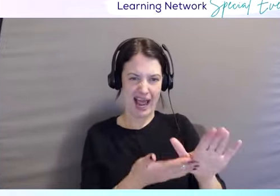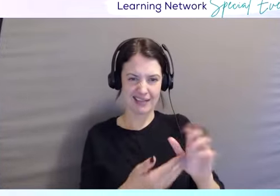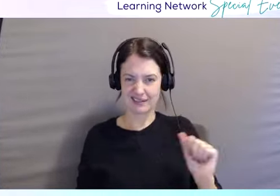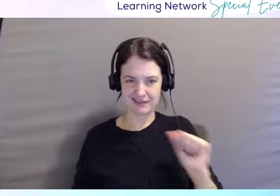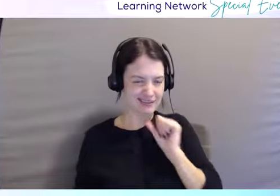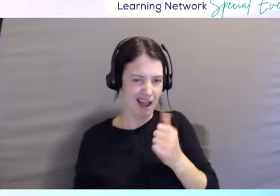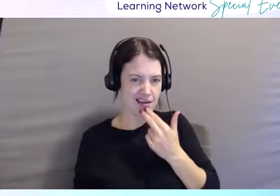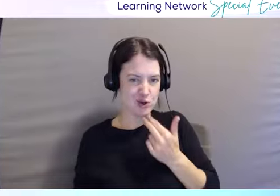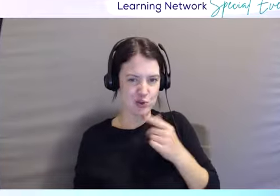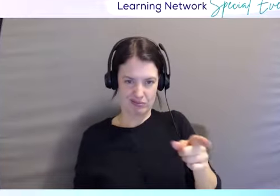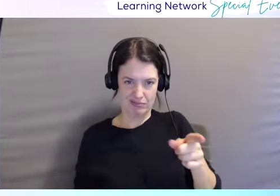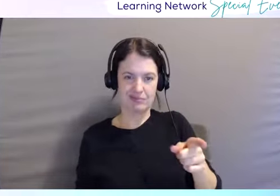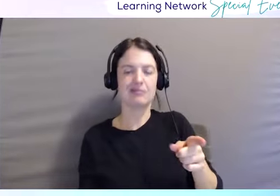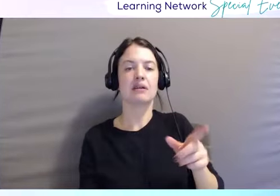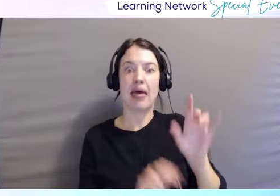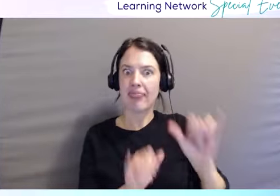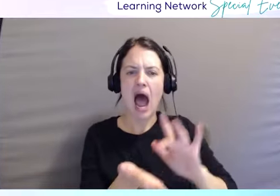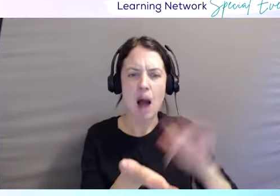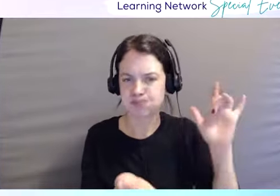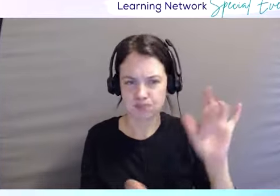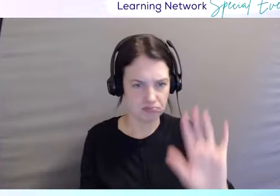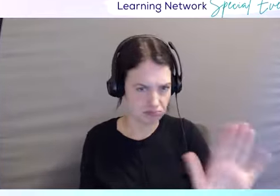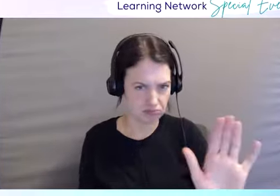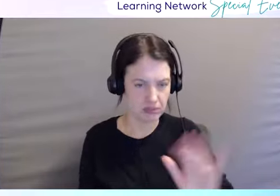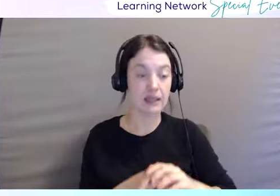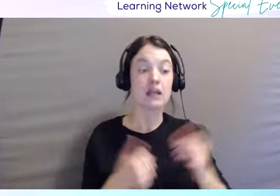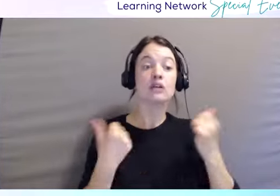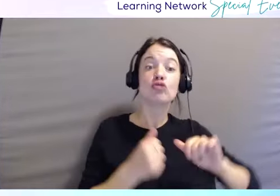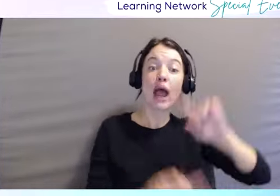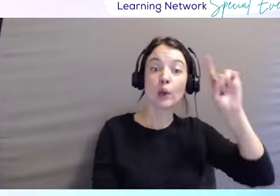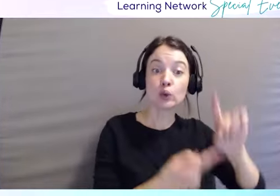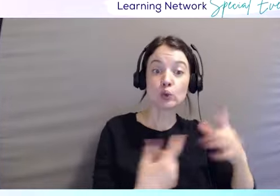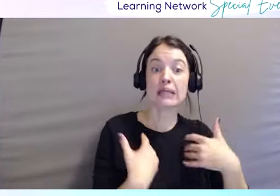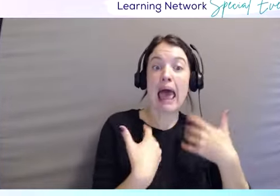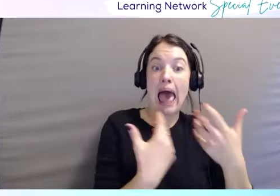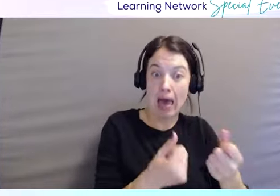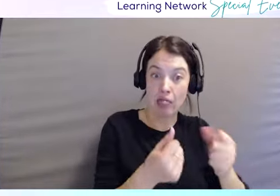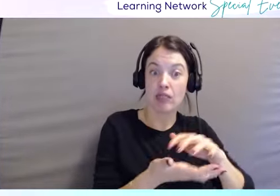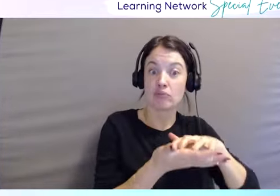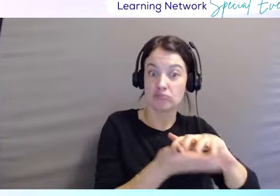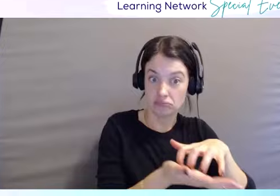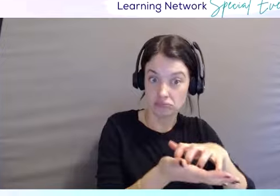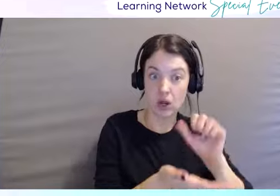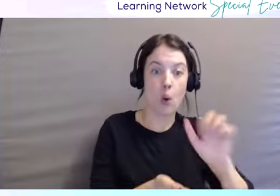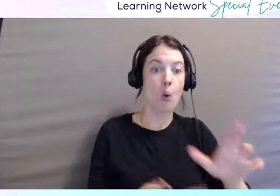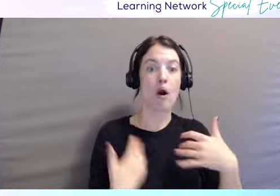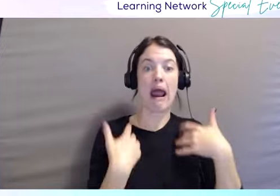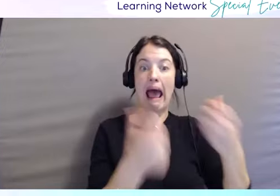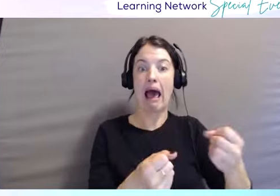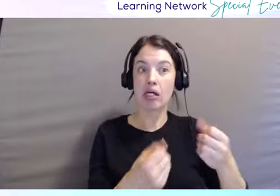an exploitation. But if you try to reduce tobacco use by saying it actually is empowering or liberating to think through how your